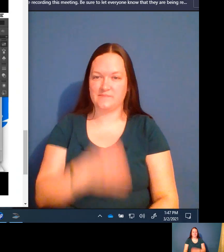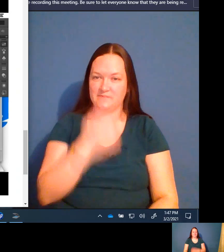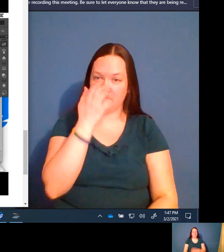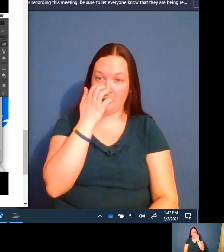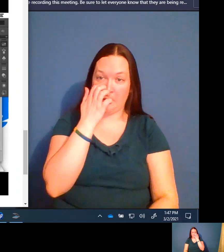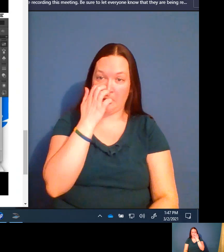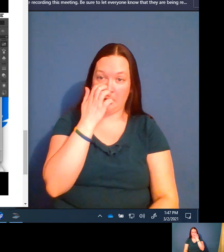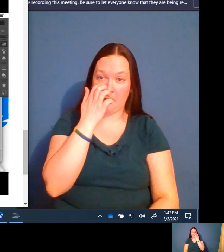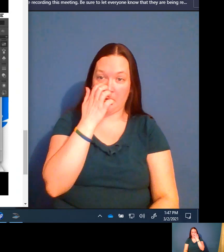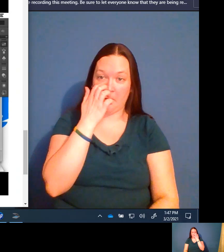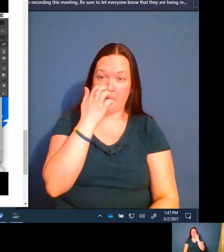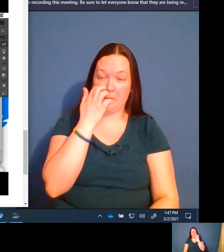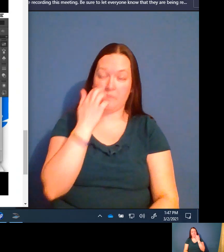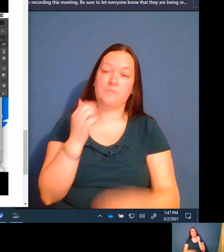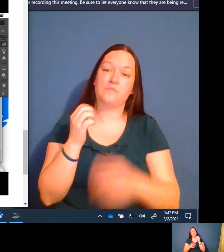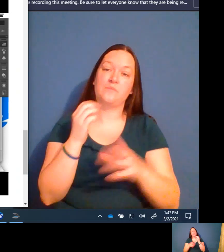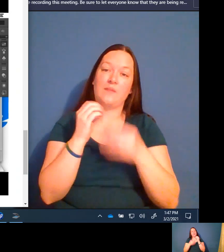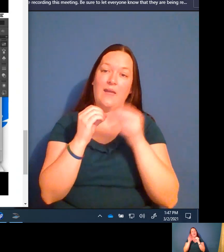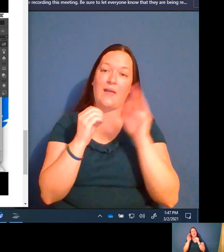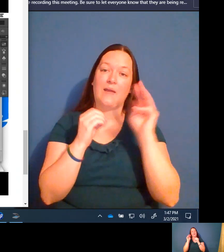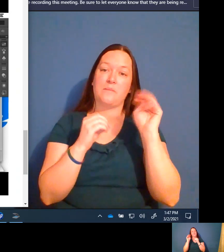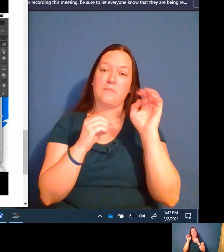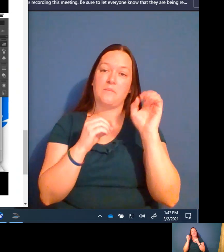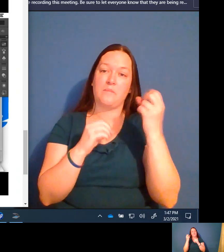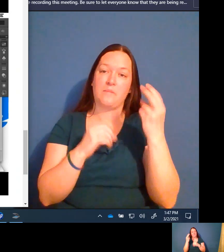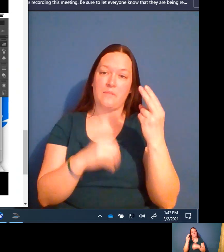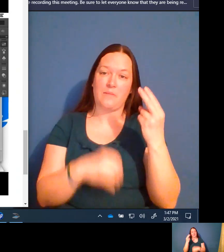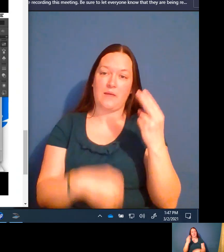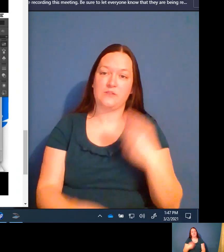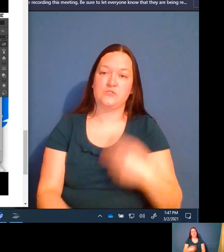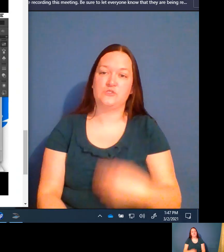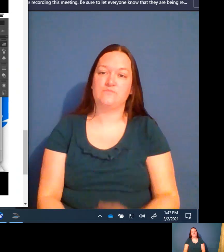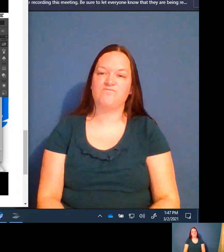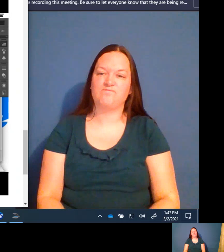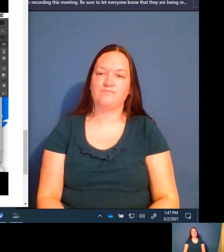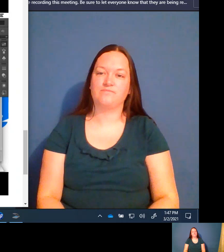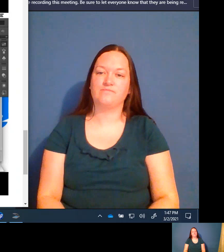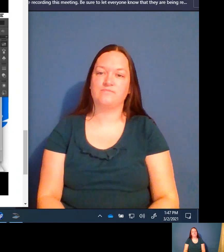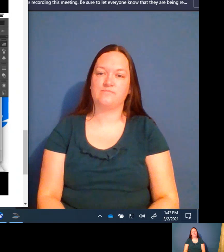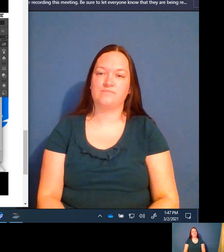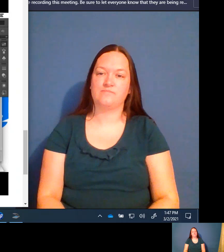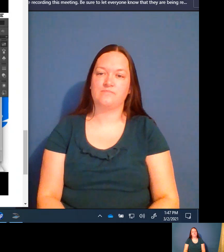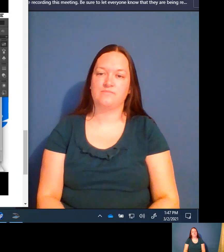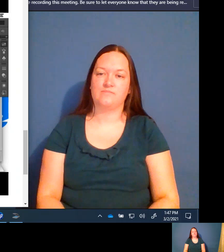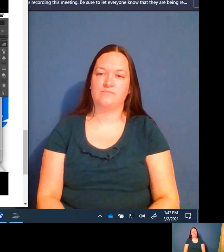And add your mesh.